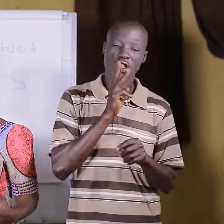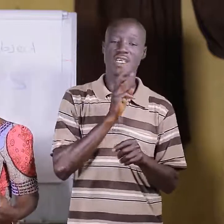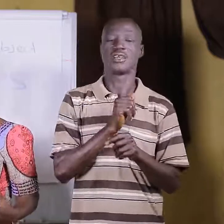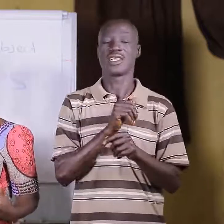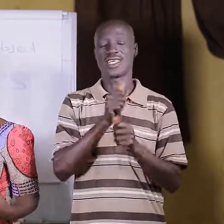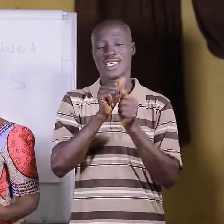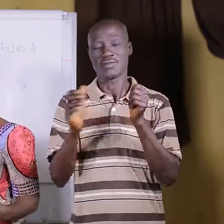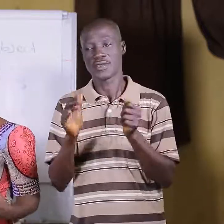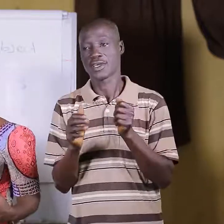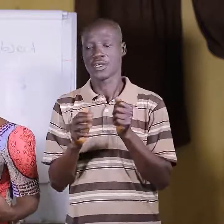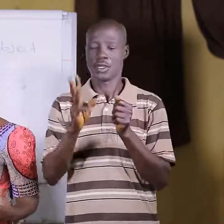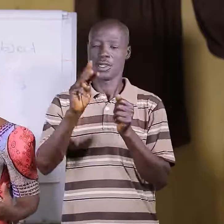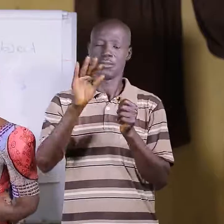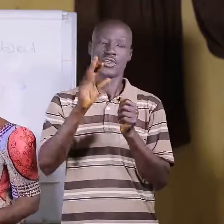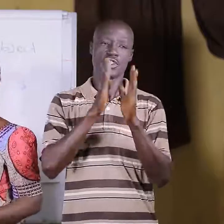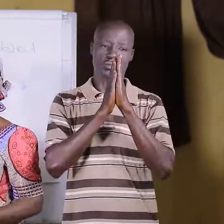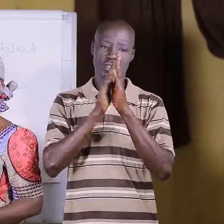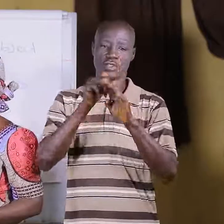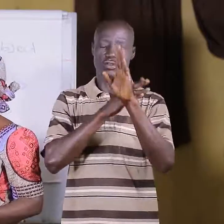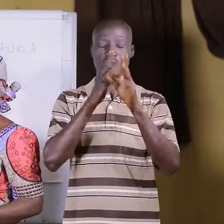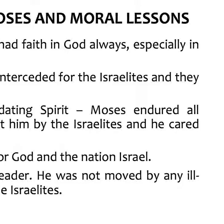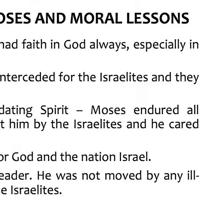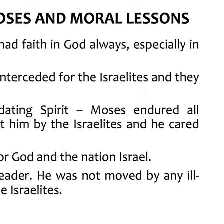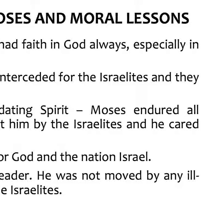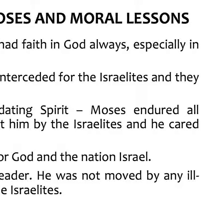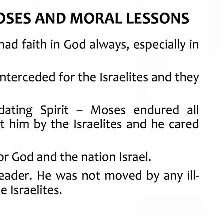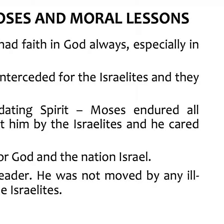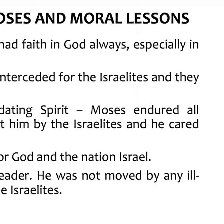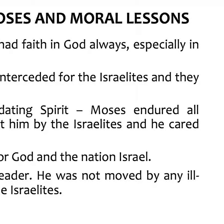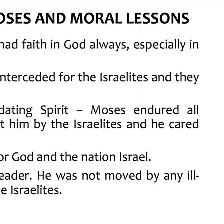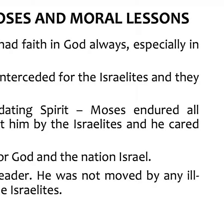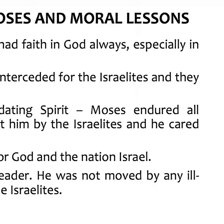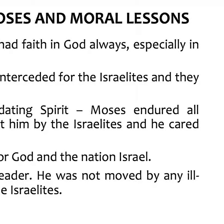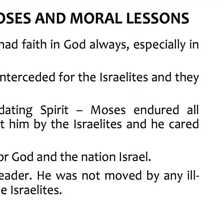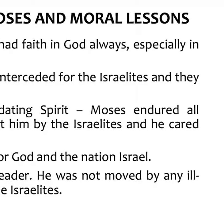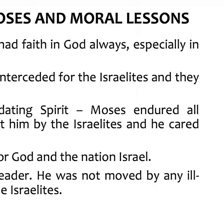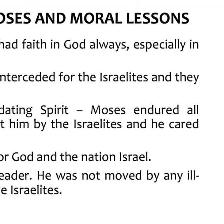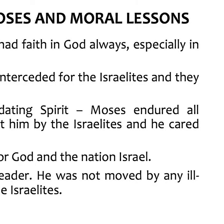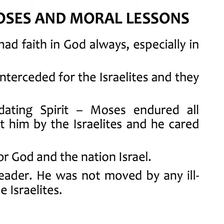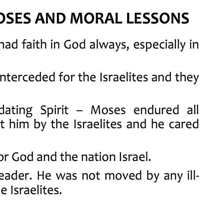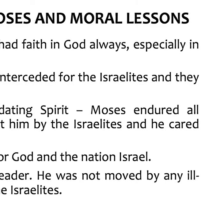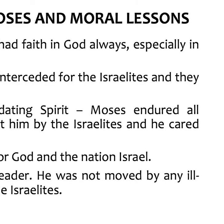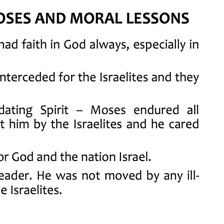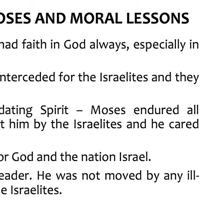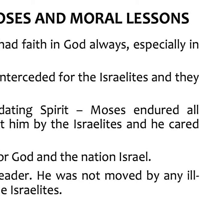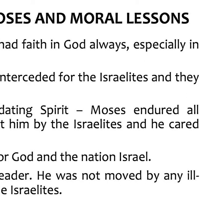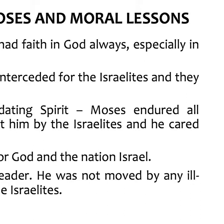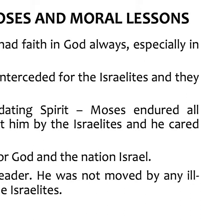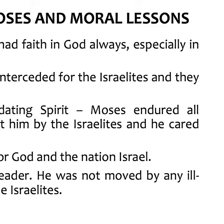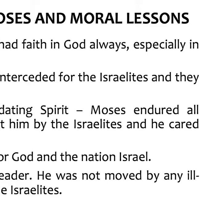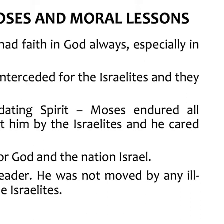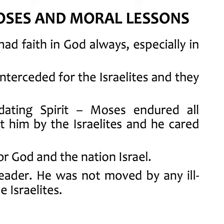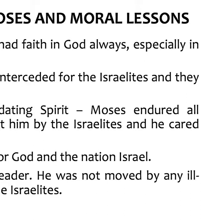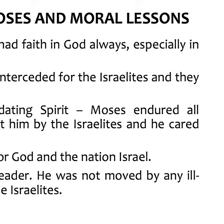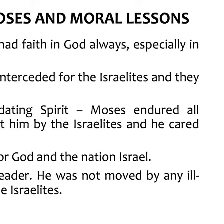bitter, Moses prayed to God and God intervened. Interceding spirit, Moses had the interceding